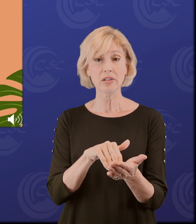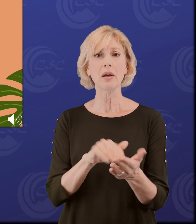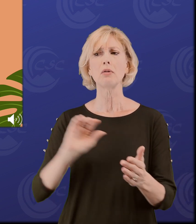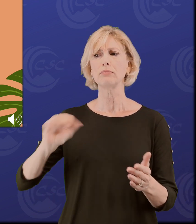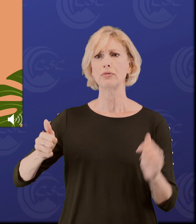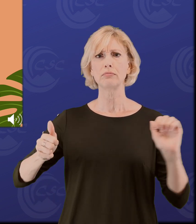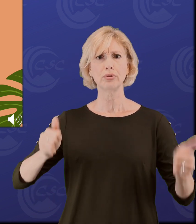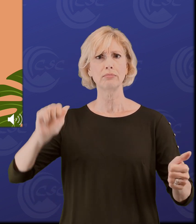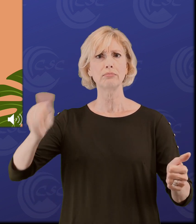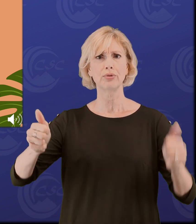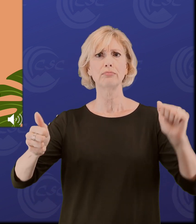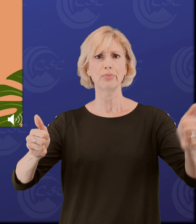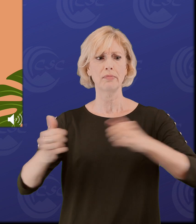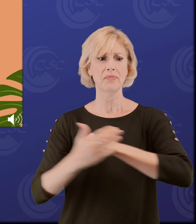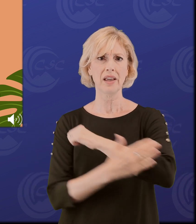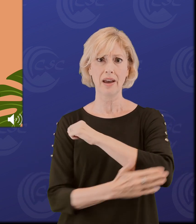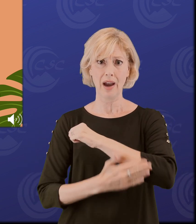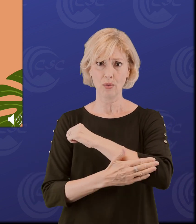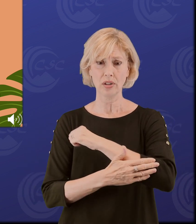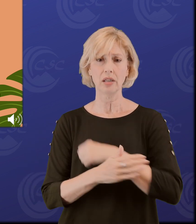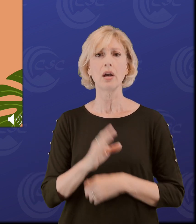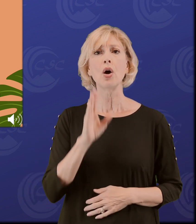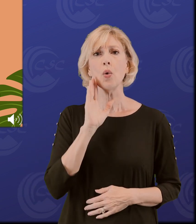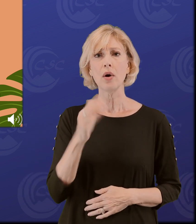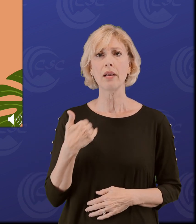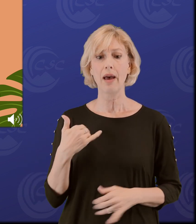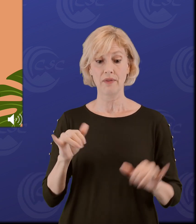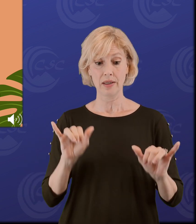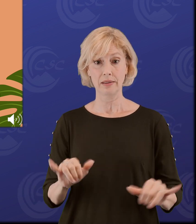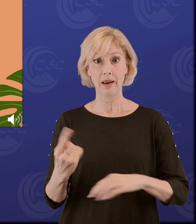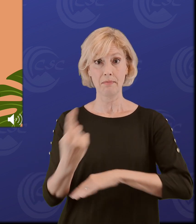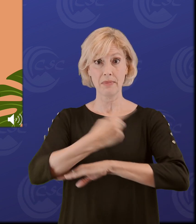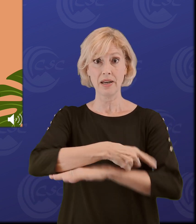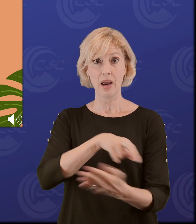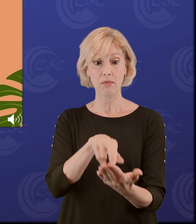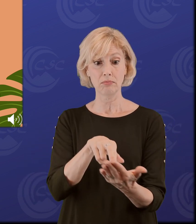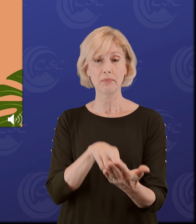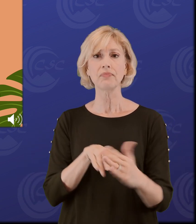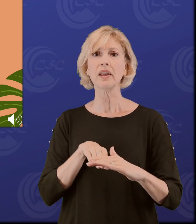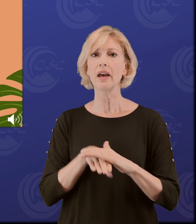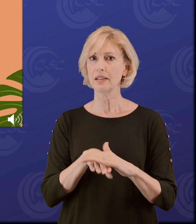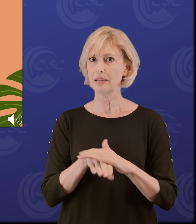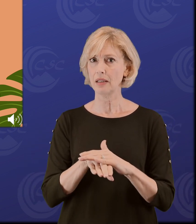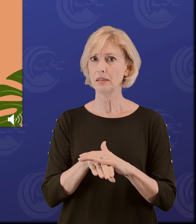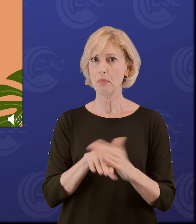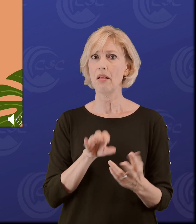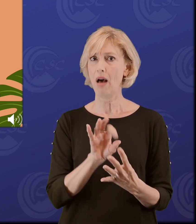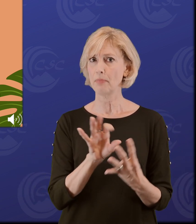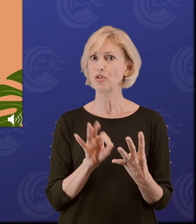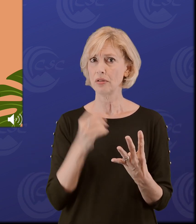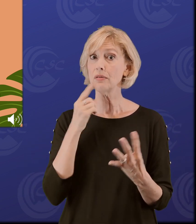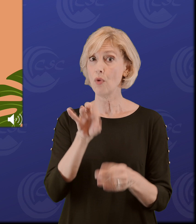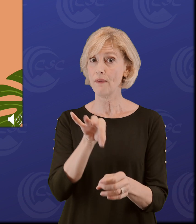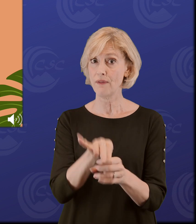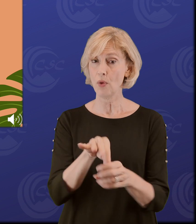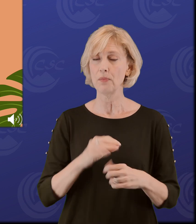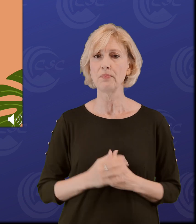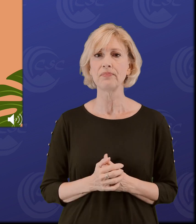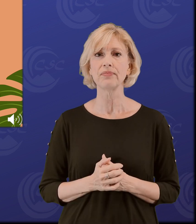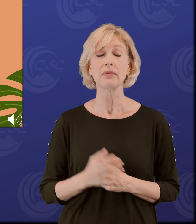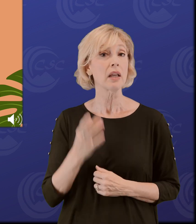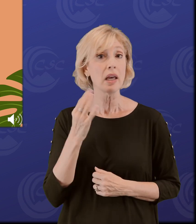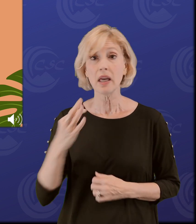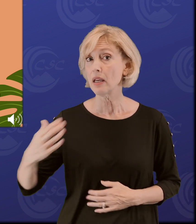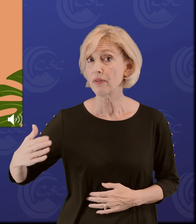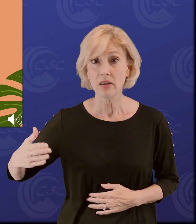county. The locations will offer same-day registration and accessible voting options. As long as you have not already returned your ballot,